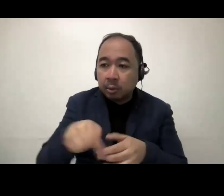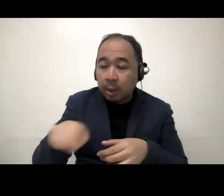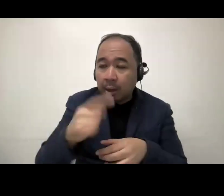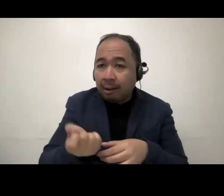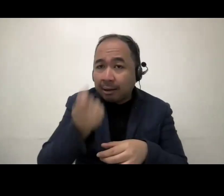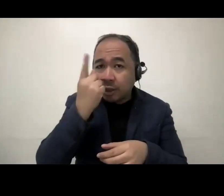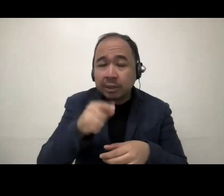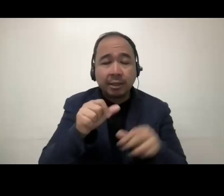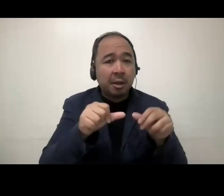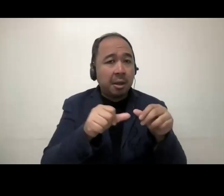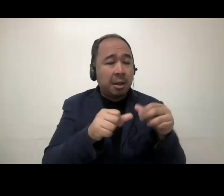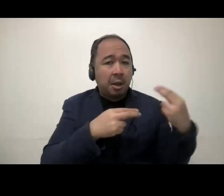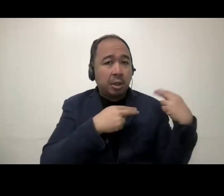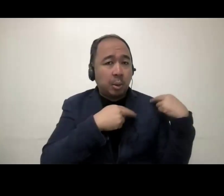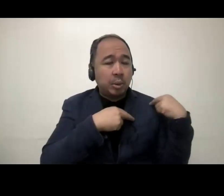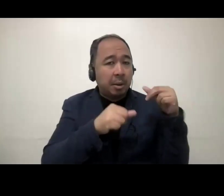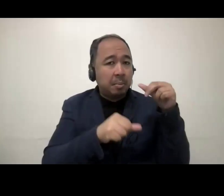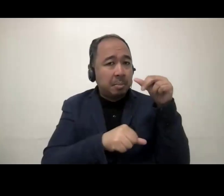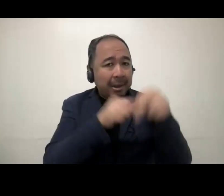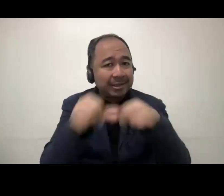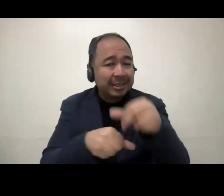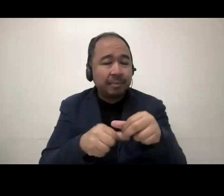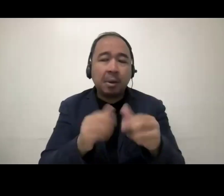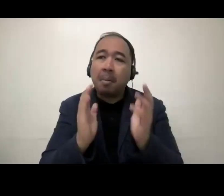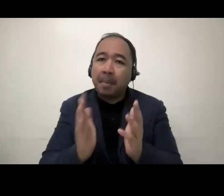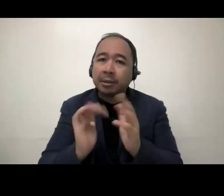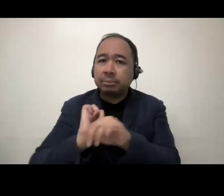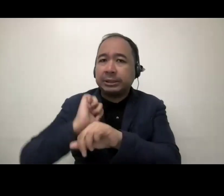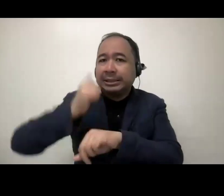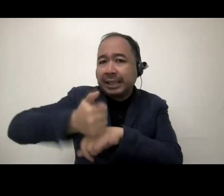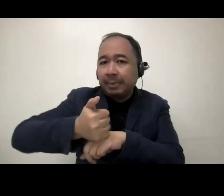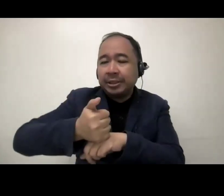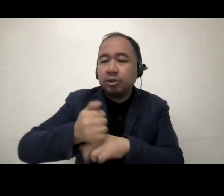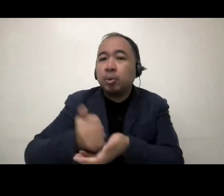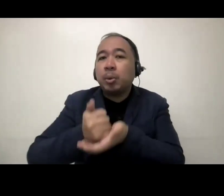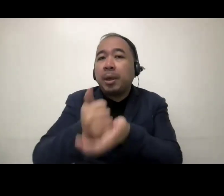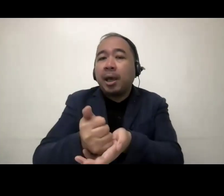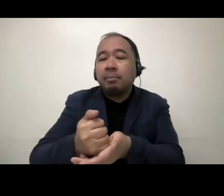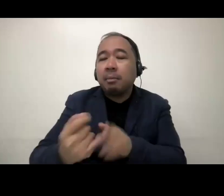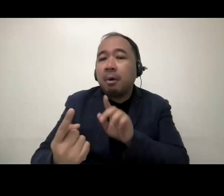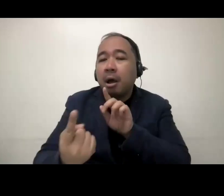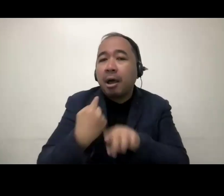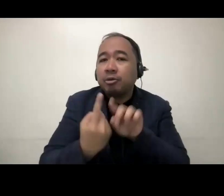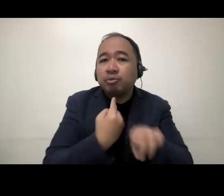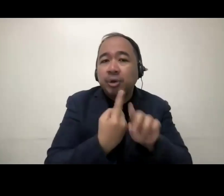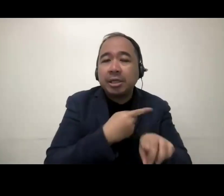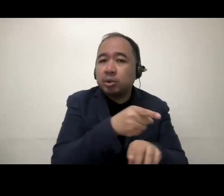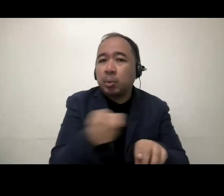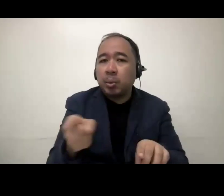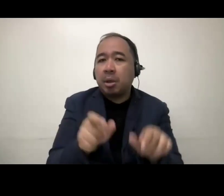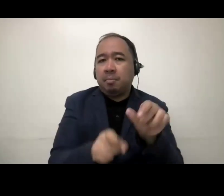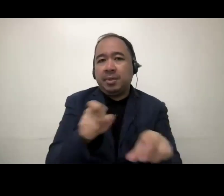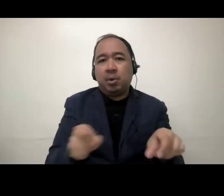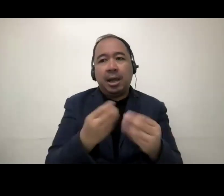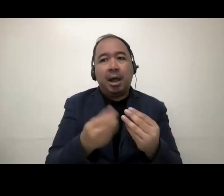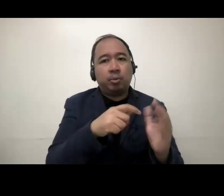mechanisms should exist, develop, and provide redress to communities and people impacted by projects. And we are happy